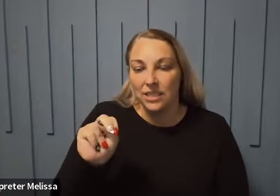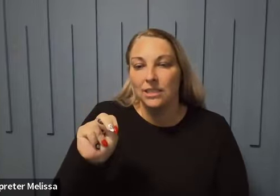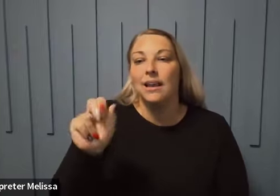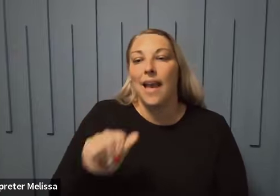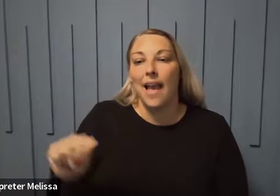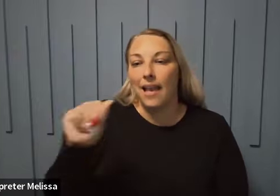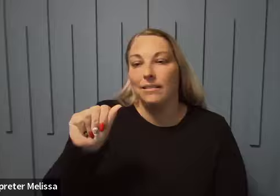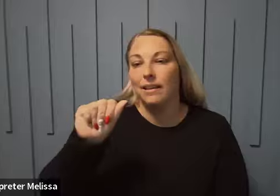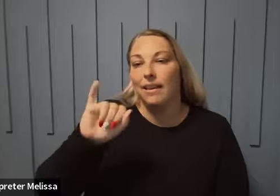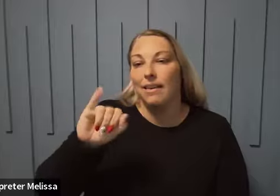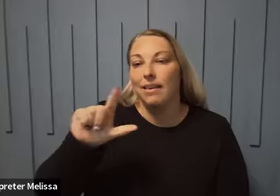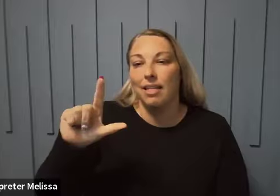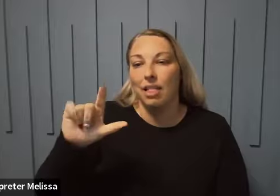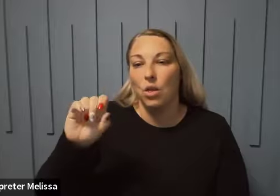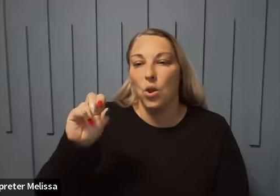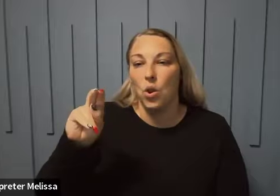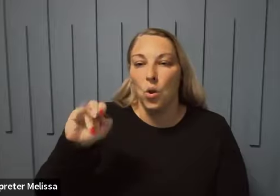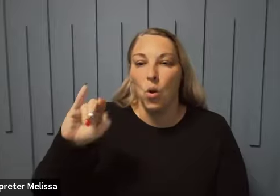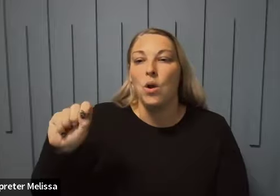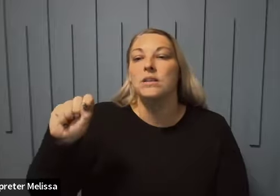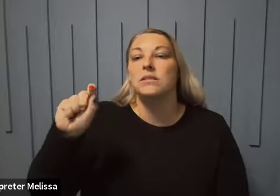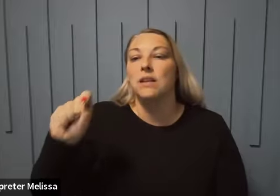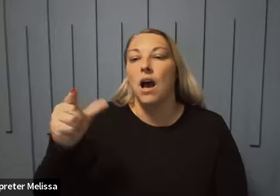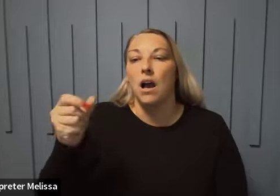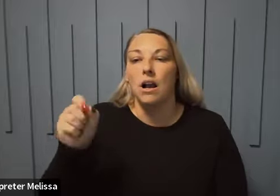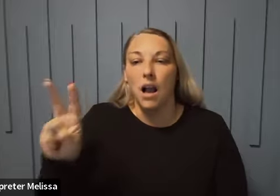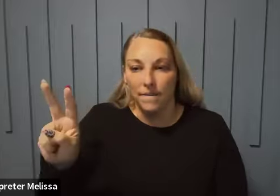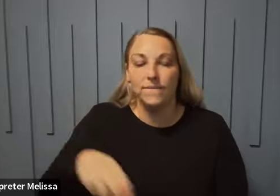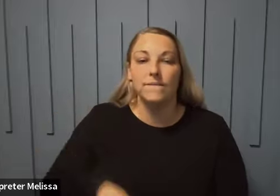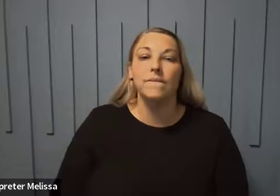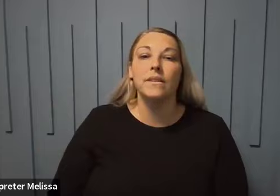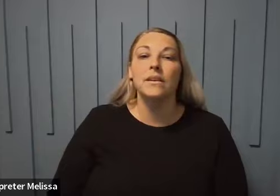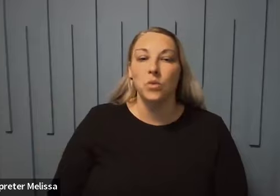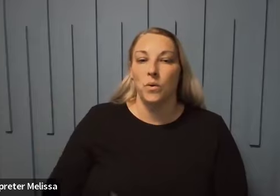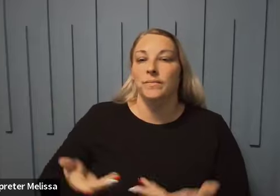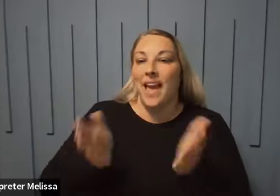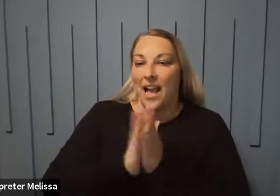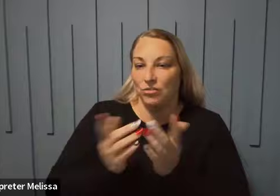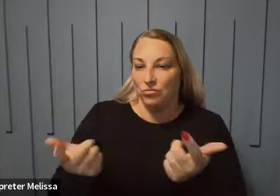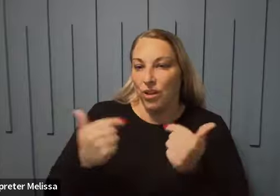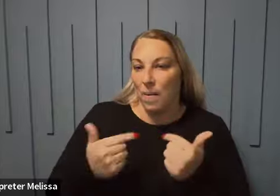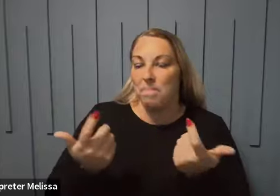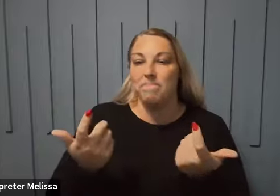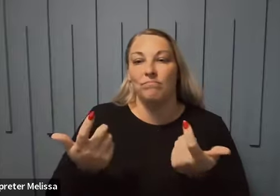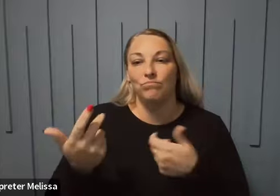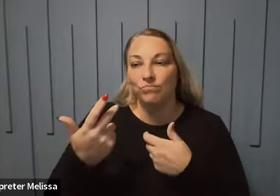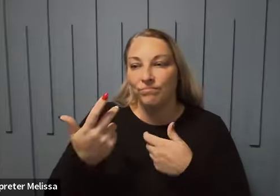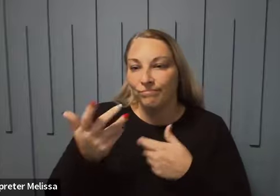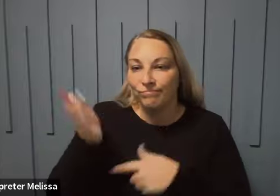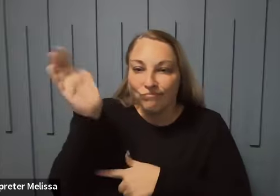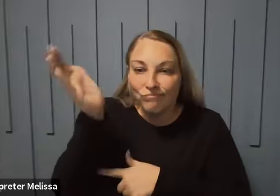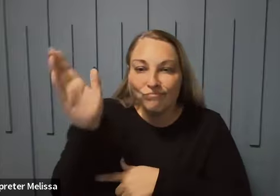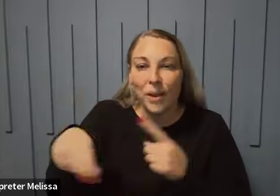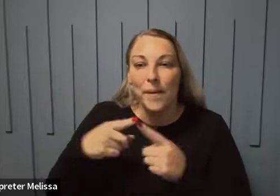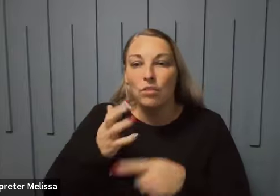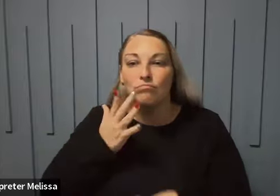@illinois.gov. So I was asked to come tonight to talk to you about Cued American English and how we use it here in our program